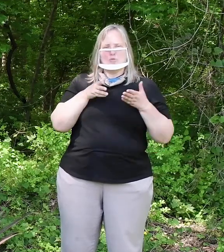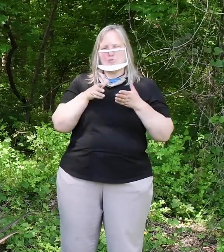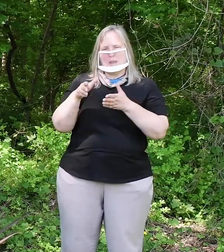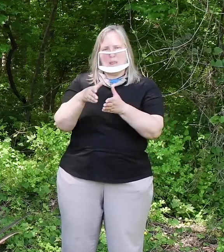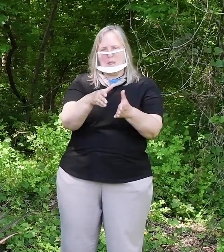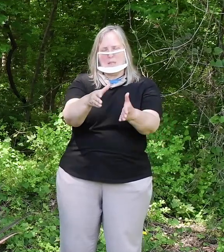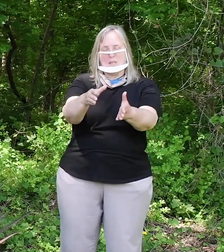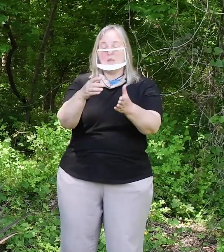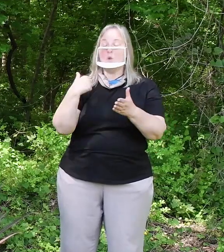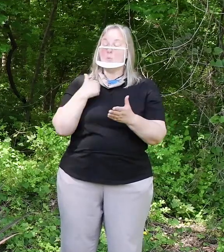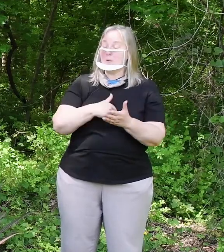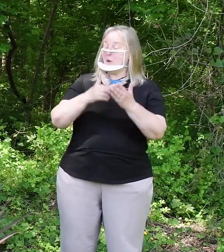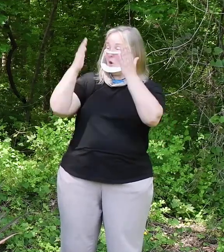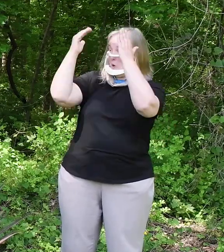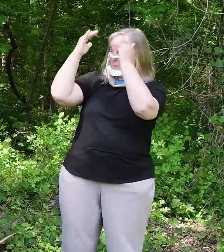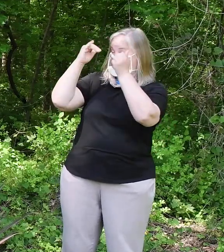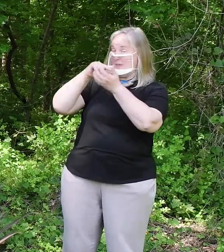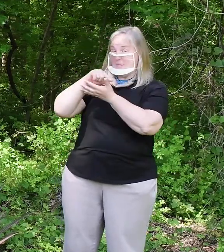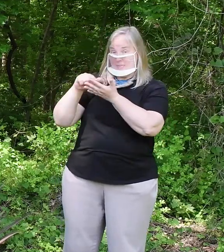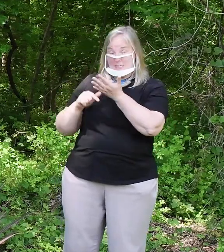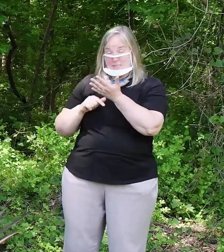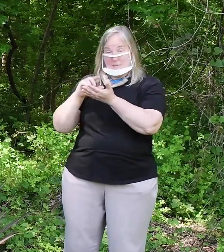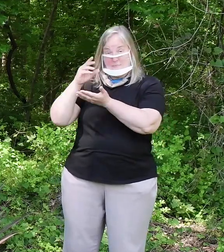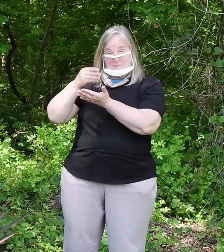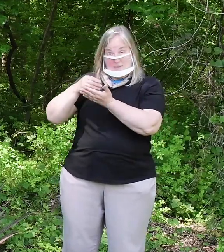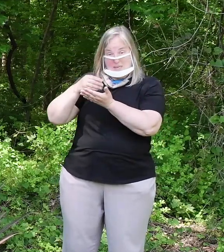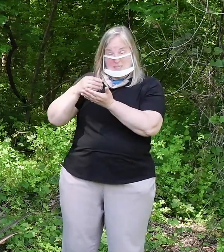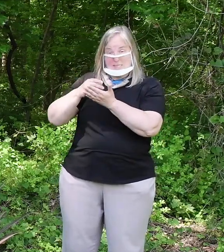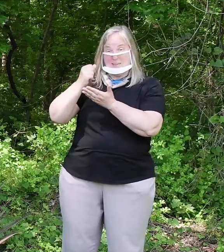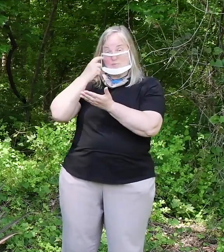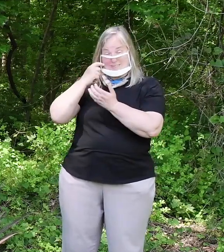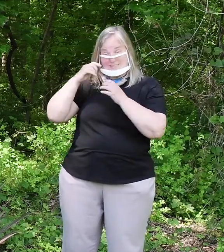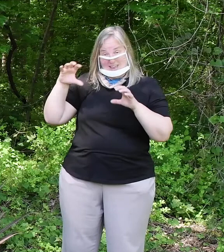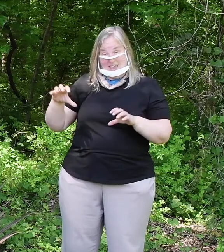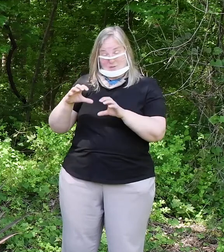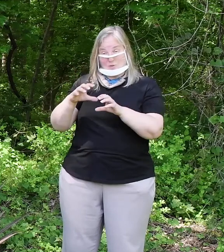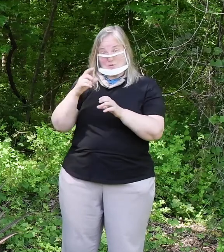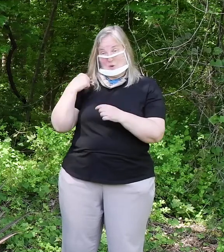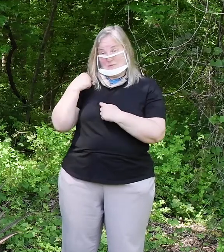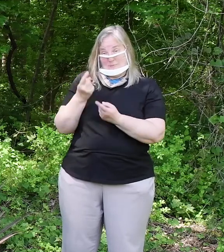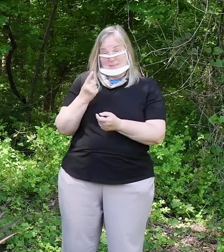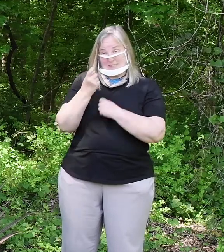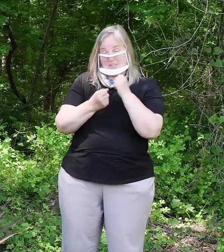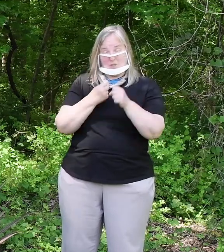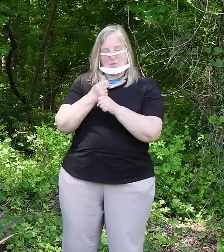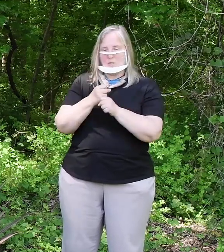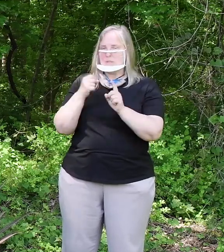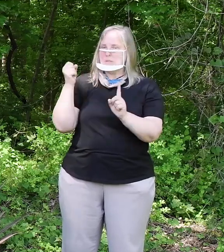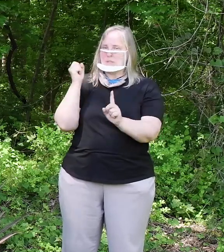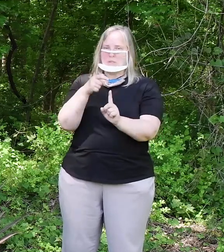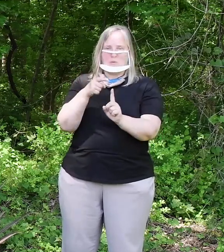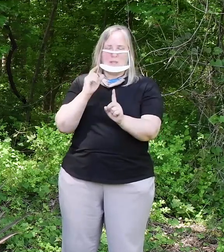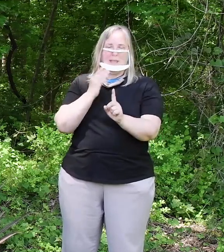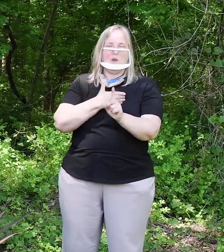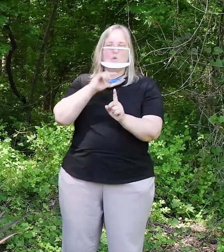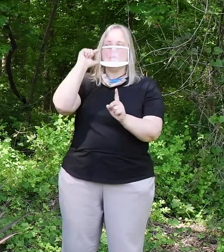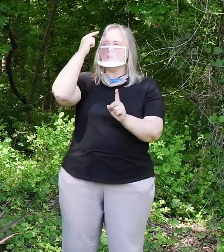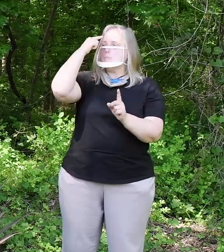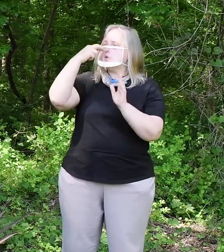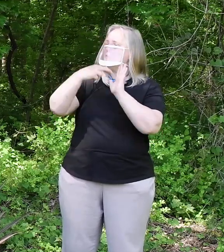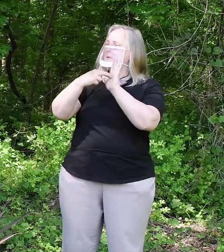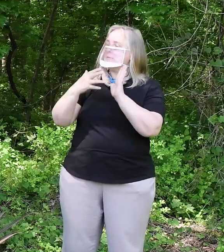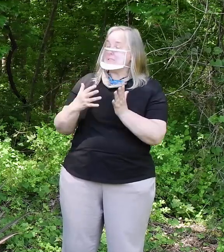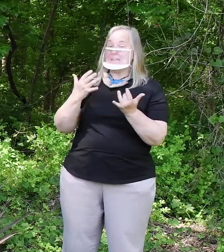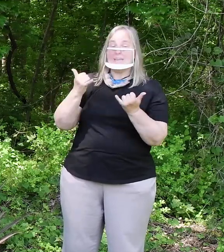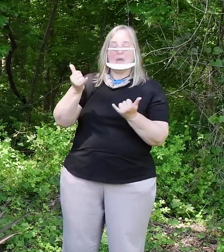are hopeful that these funds and recent actions over the past year signal that our government representatives